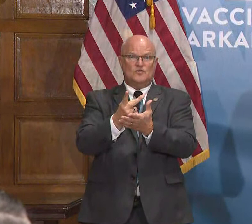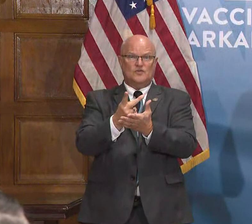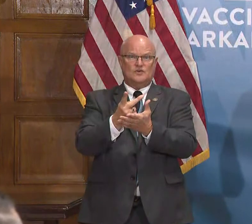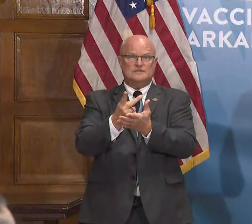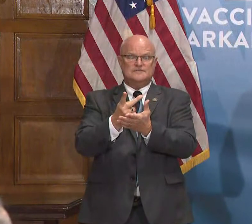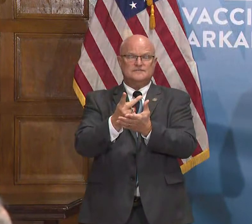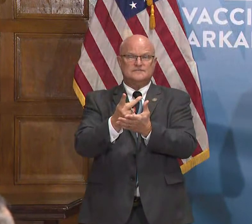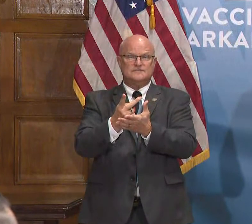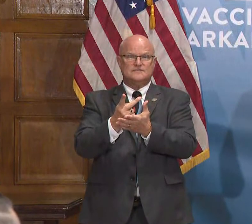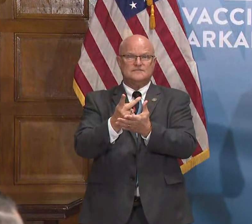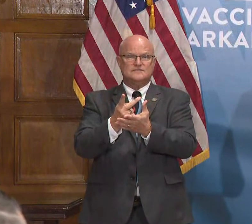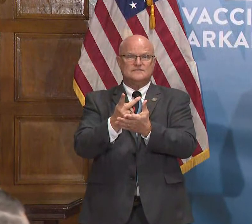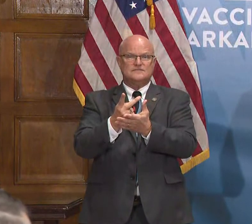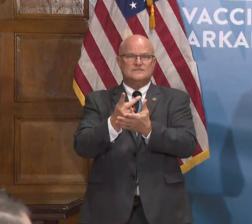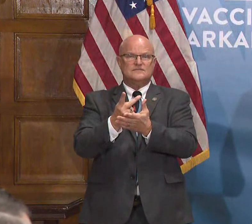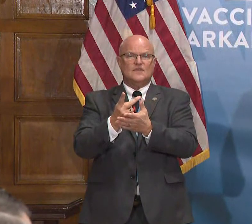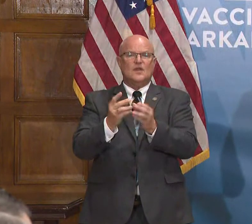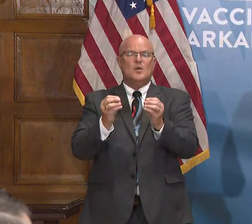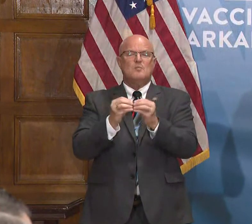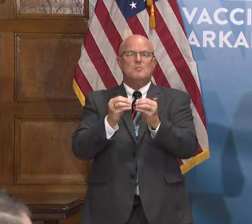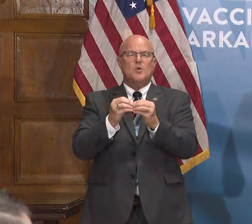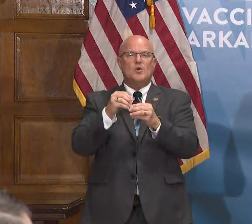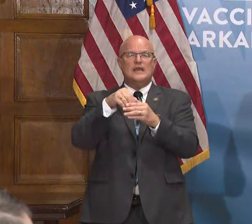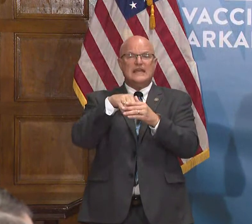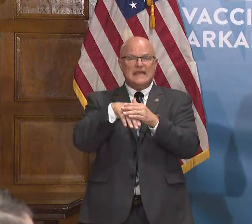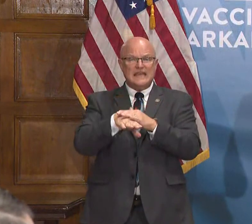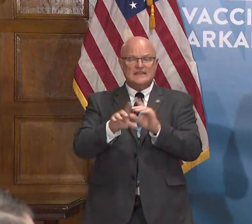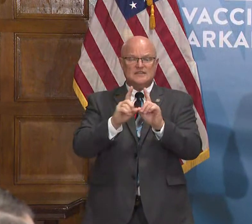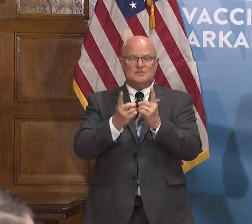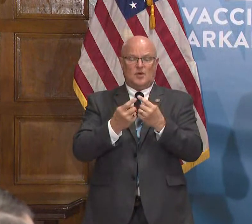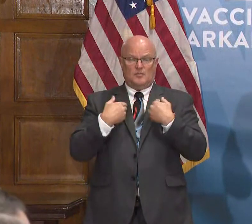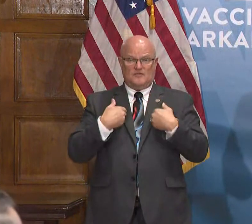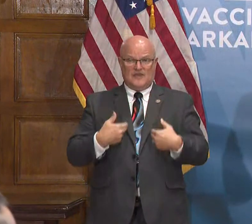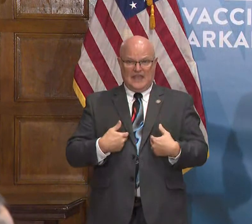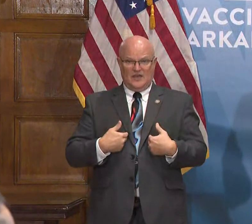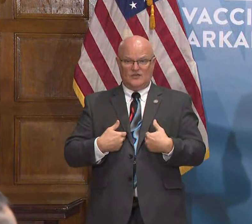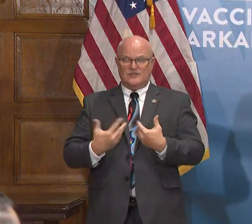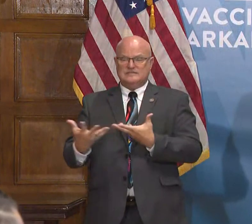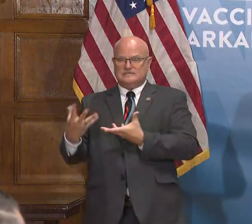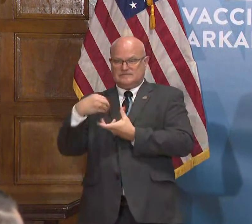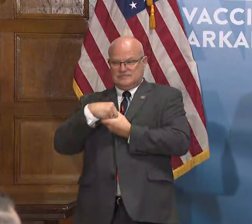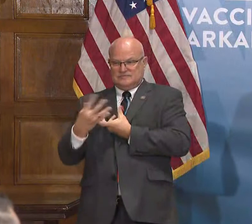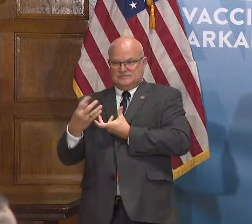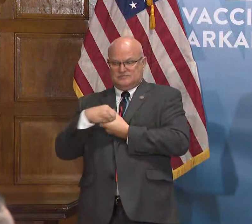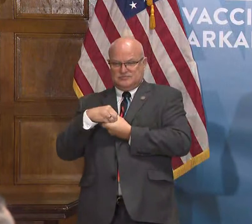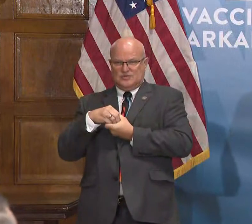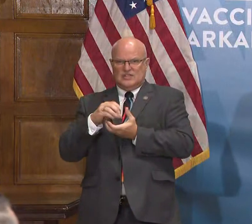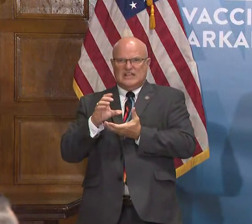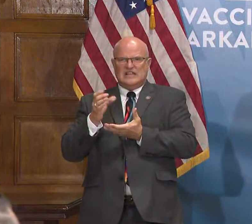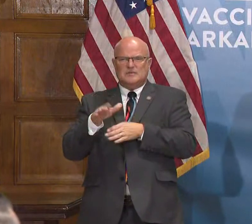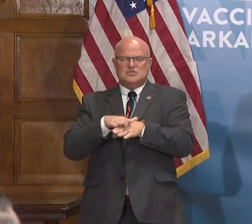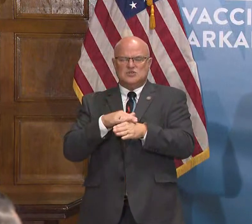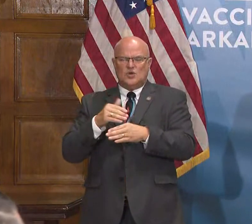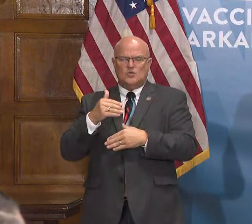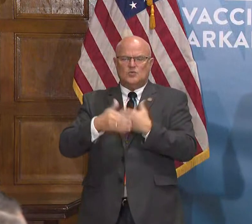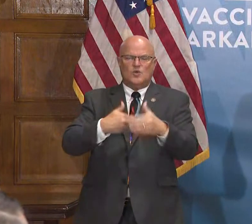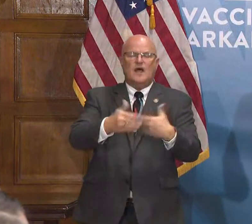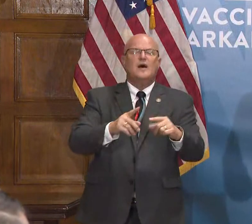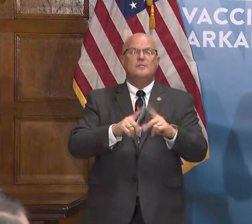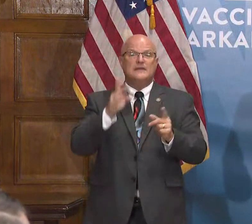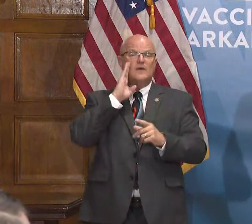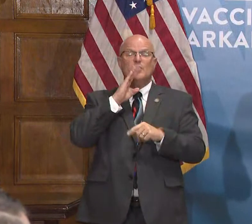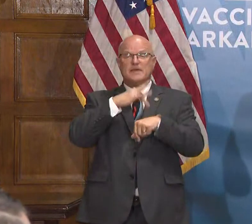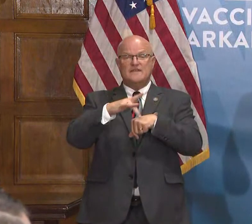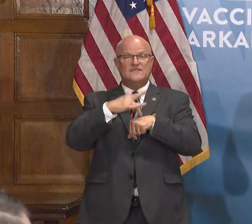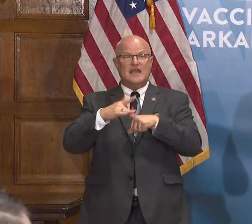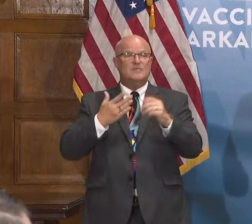get more into the Department of Health and out. So there will be a little bit of a slow rollout, but they will